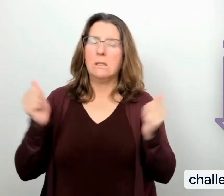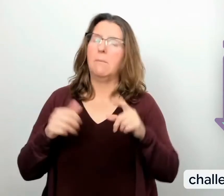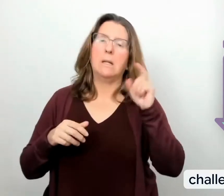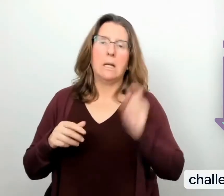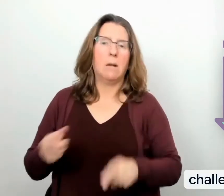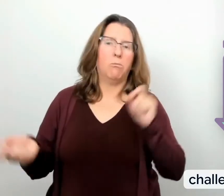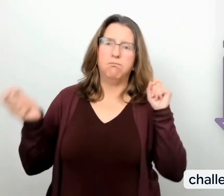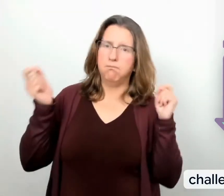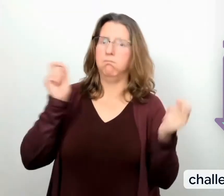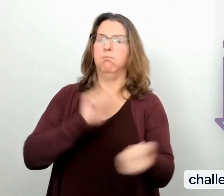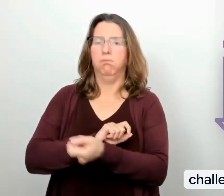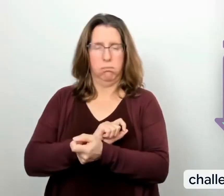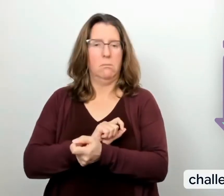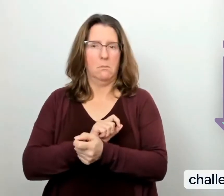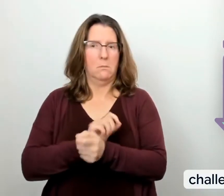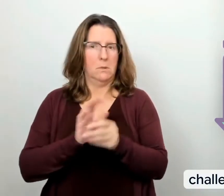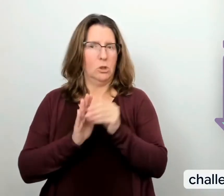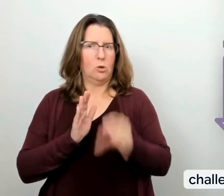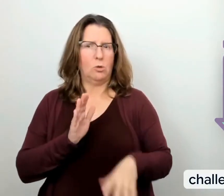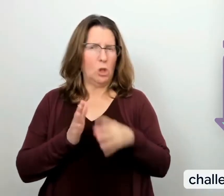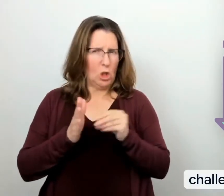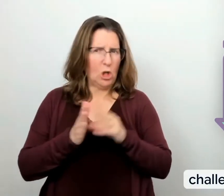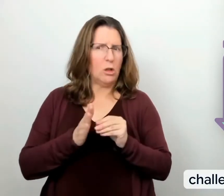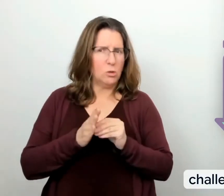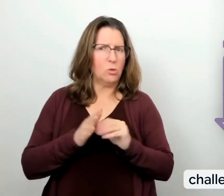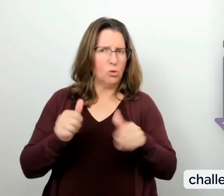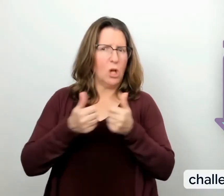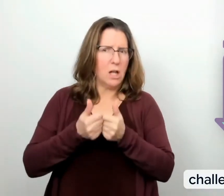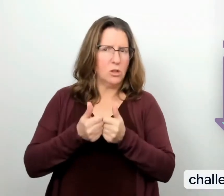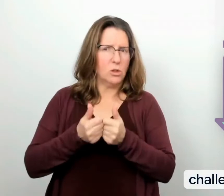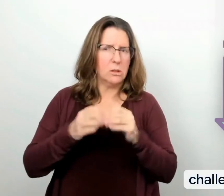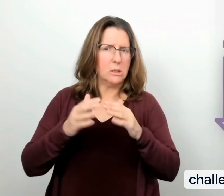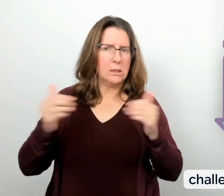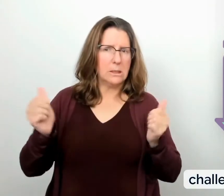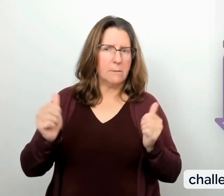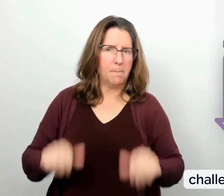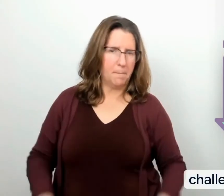be challenged and changed. These people have learned how to challenge the system.